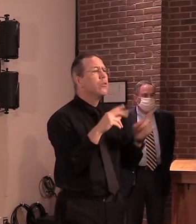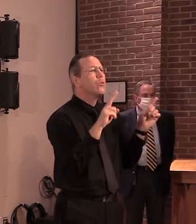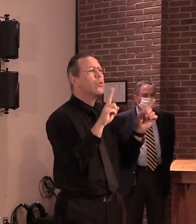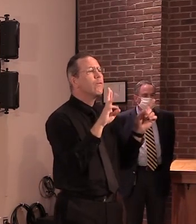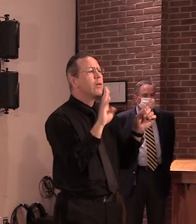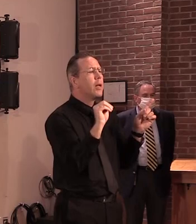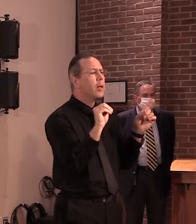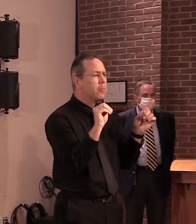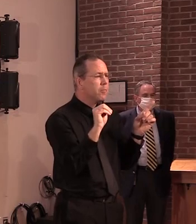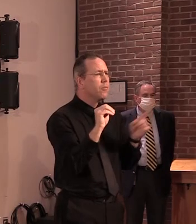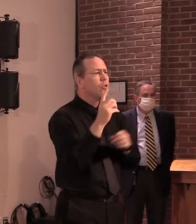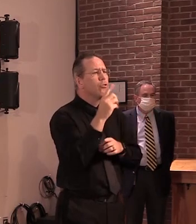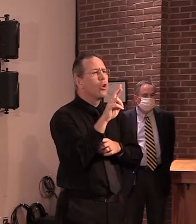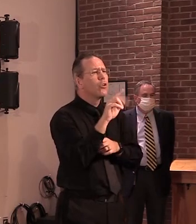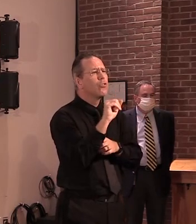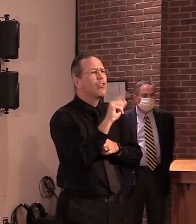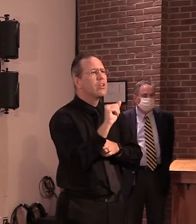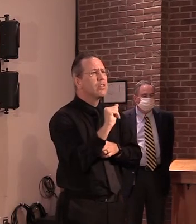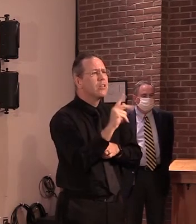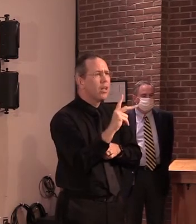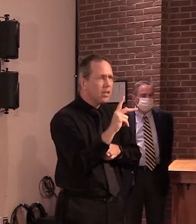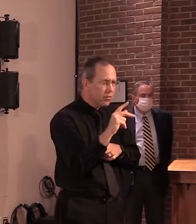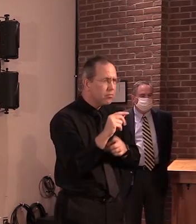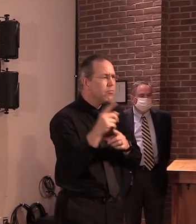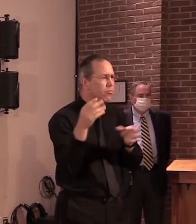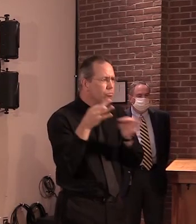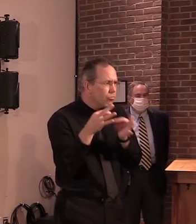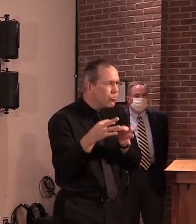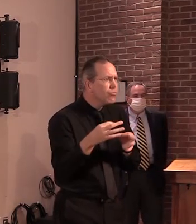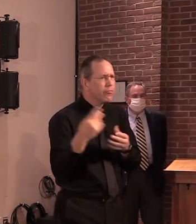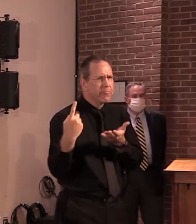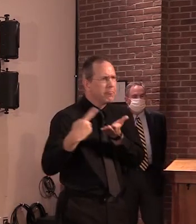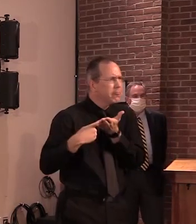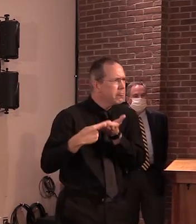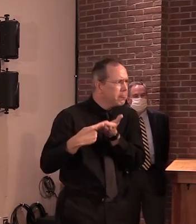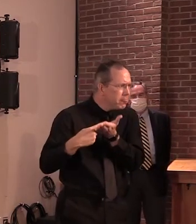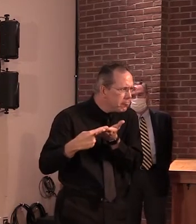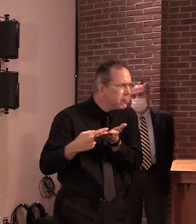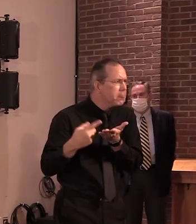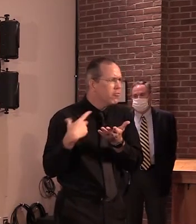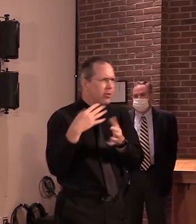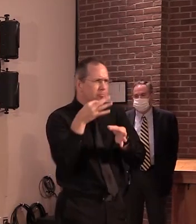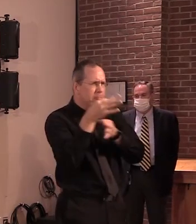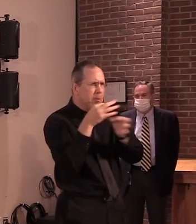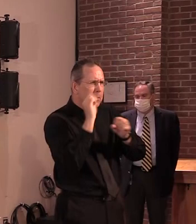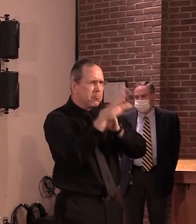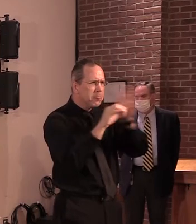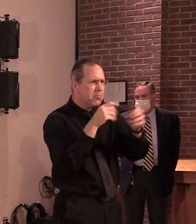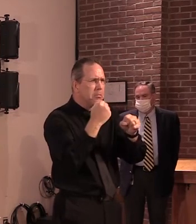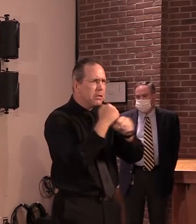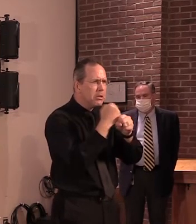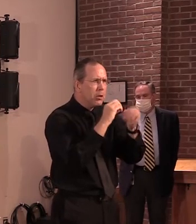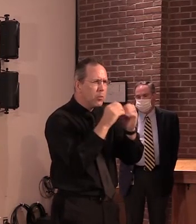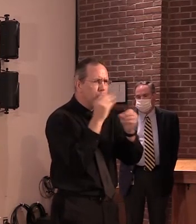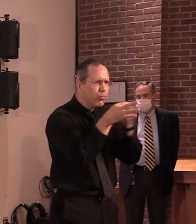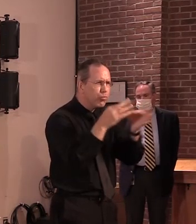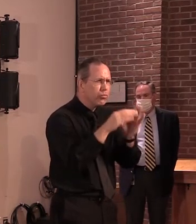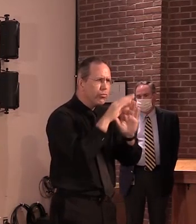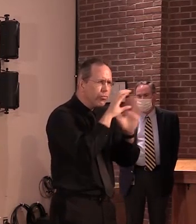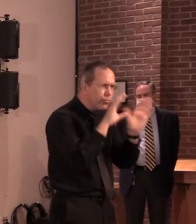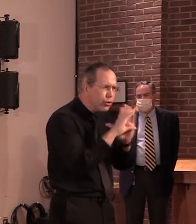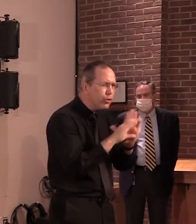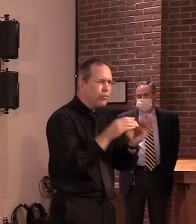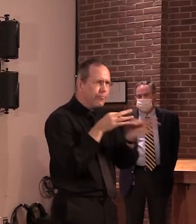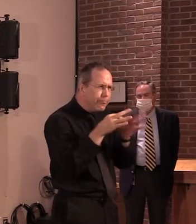disease specialist, and I again reviewed the data supporting our conclusions that 1, younger children are